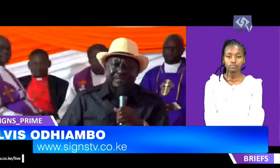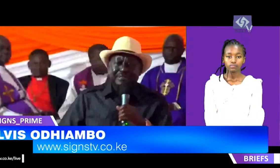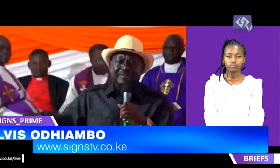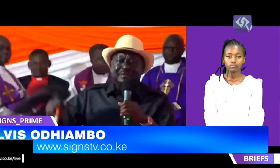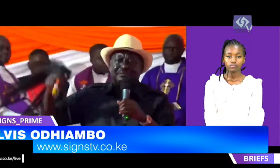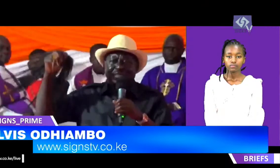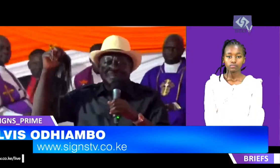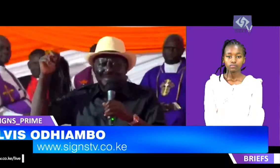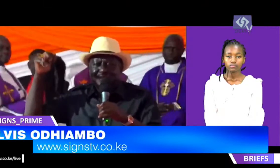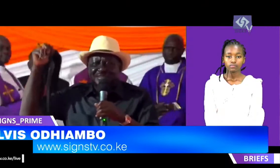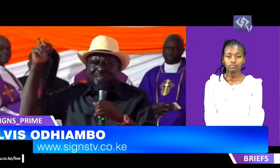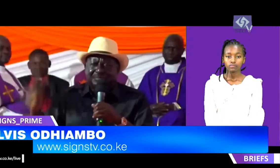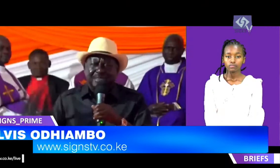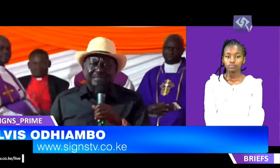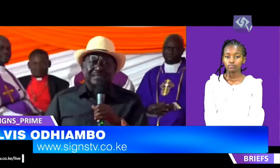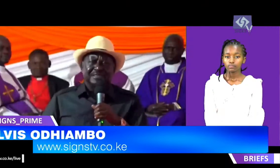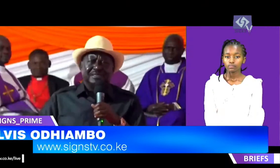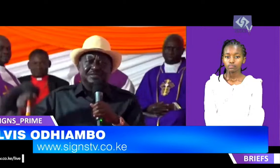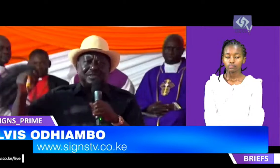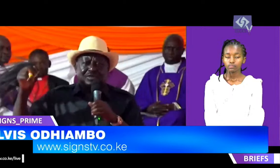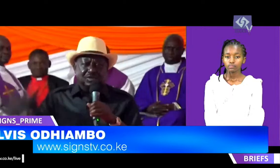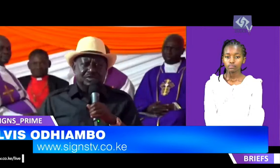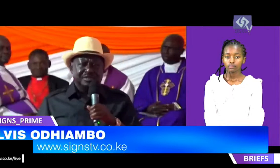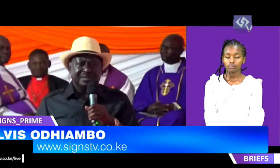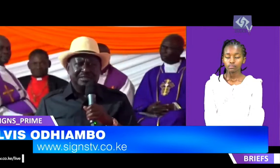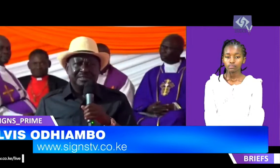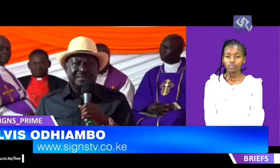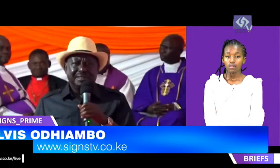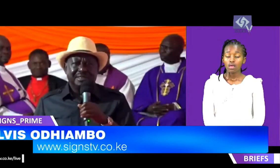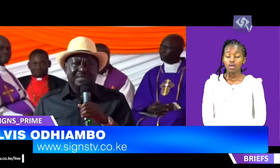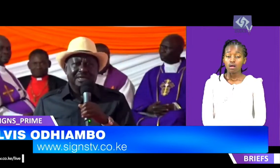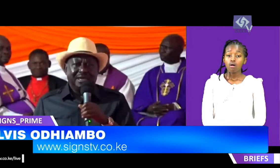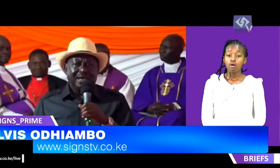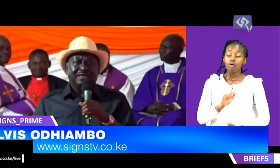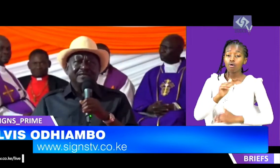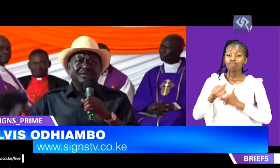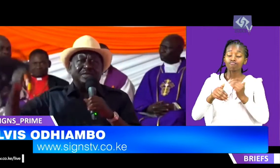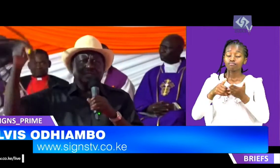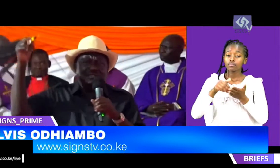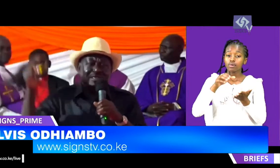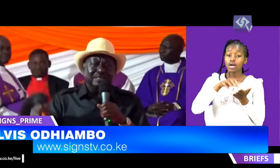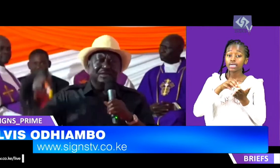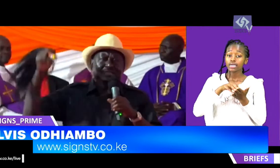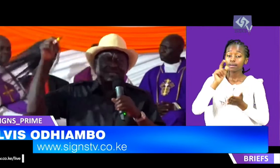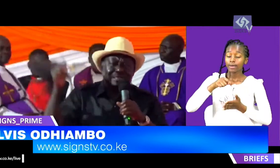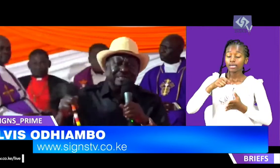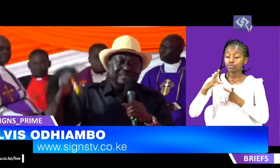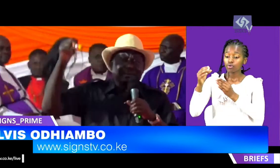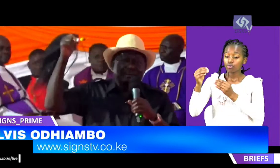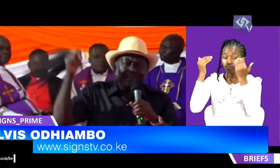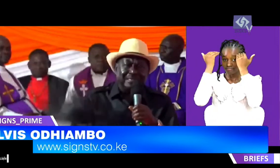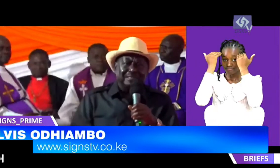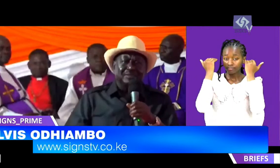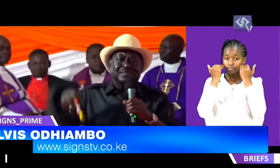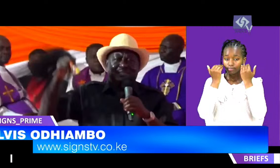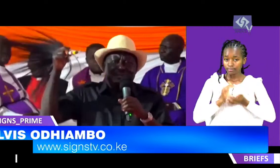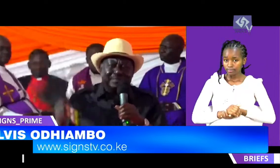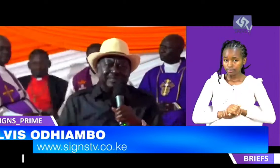Everybody must be subject to the courts. And you can see the orchestrated campaign to intimidate